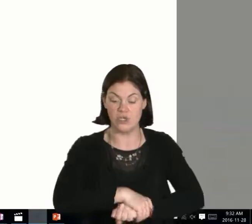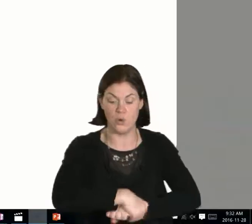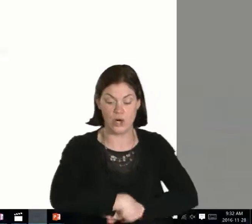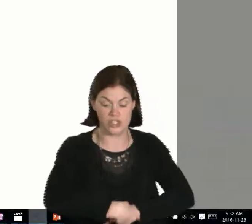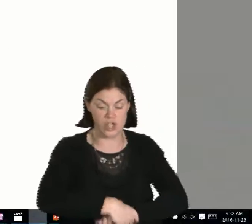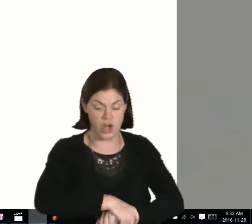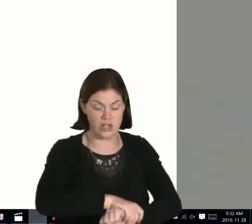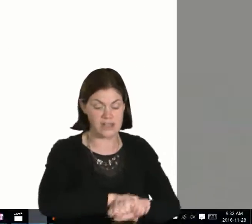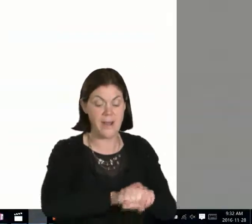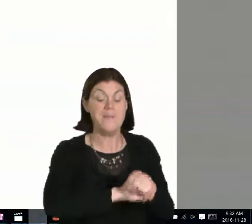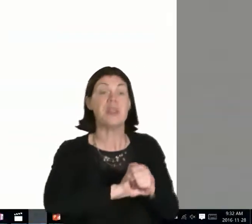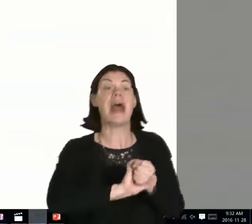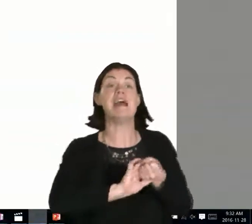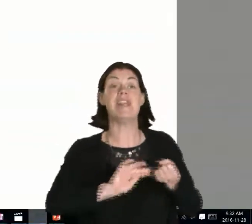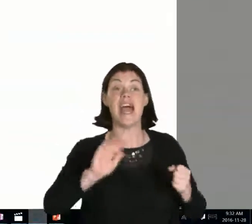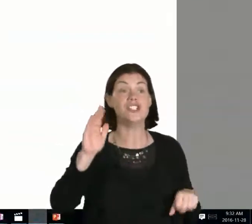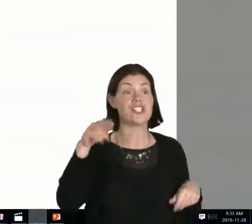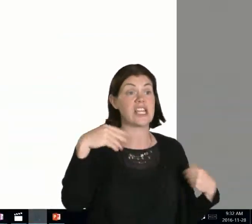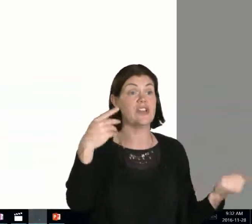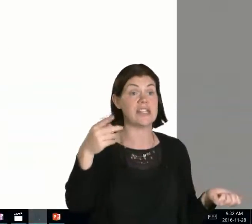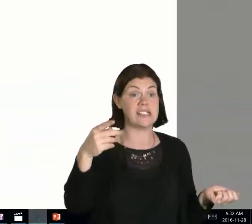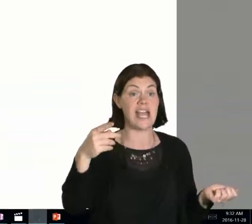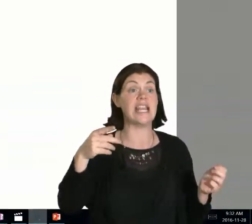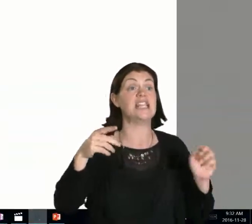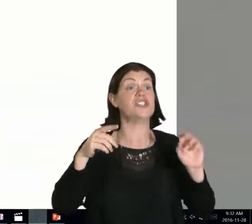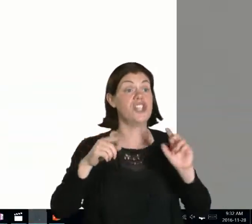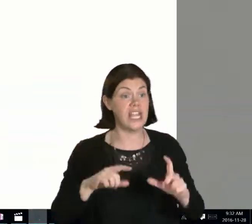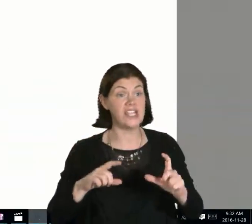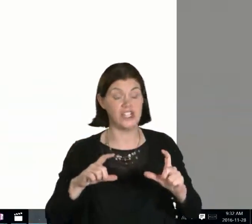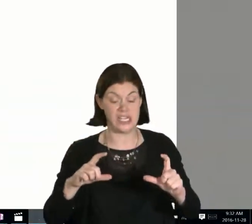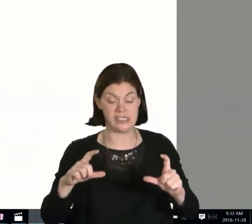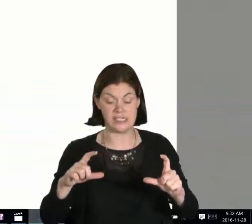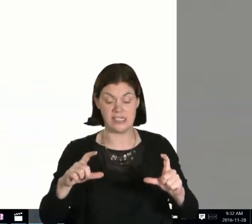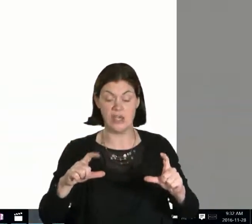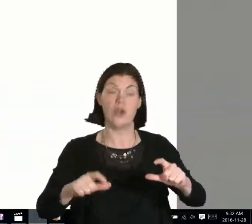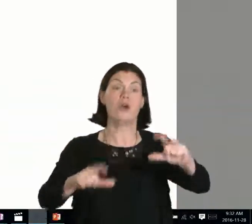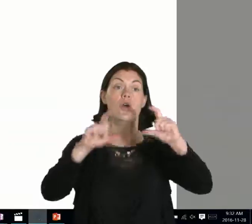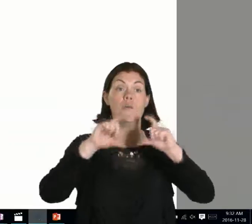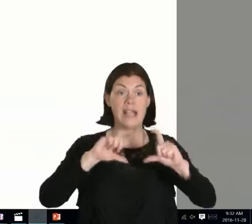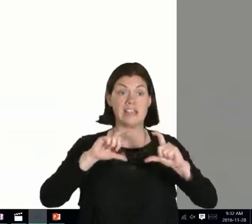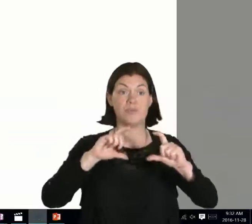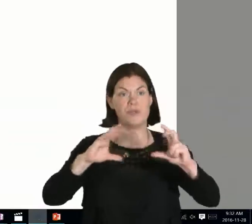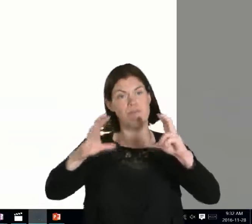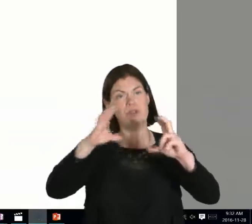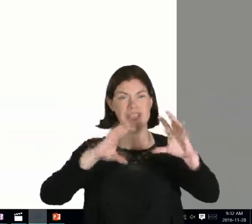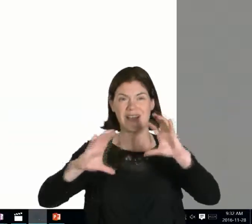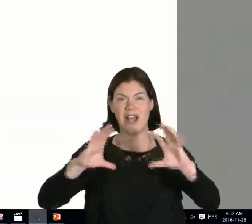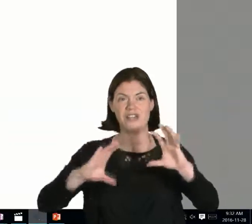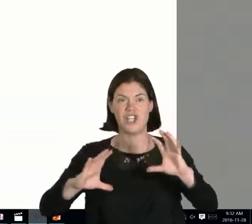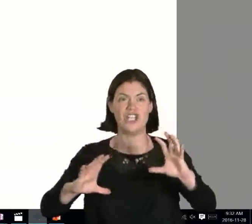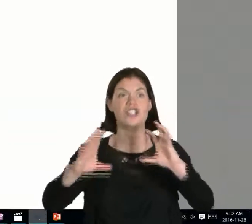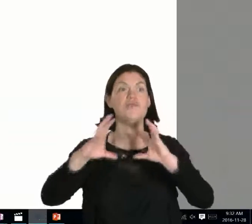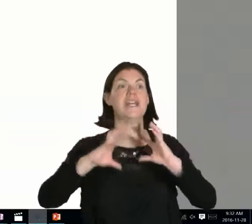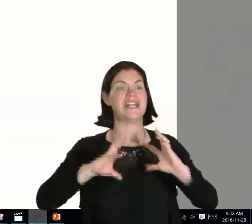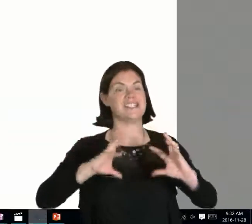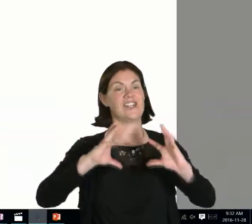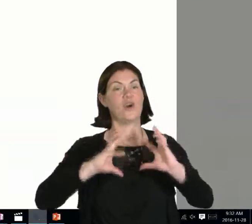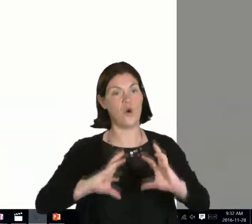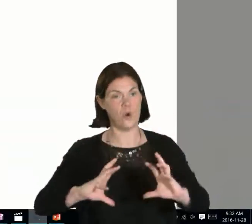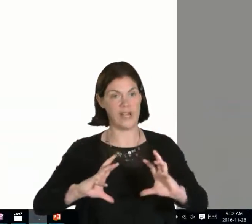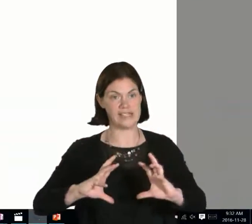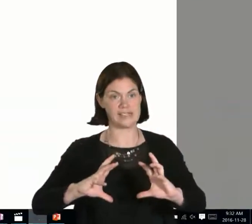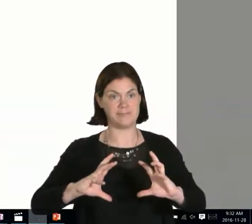writing your songs. And then, just like you guys said, it changes, right? The music kind of changes when it hits